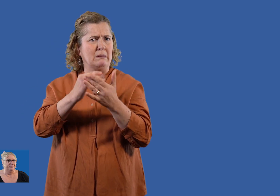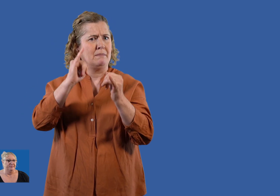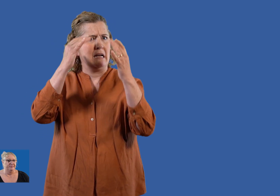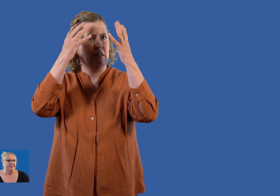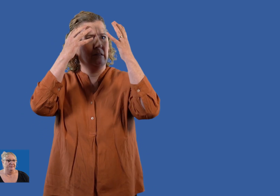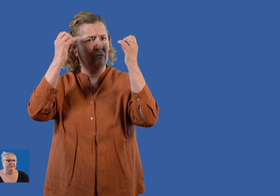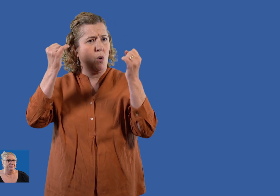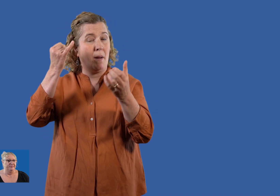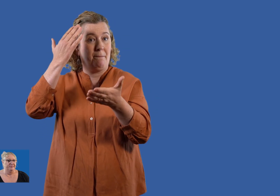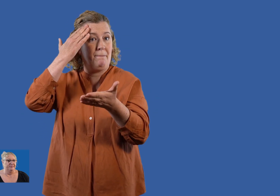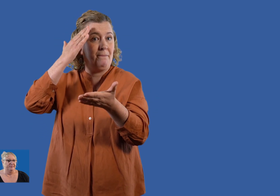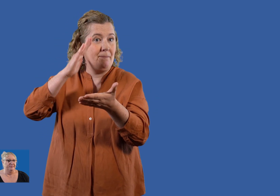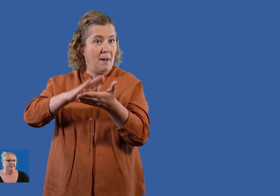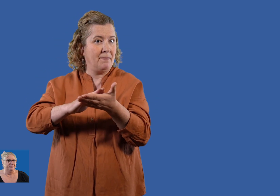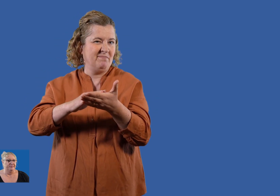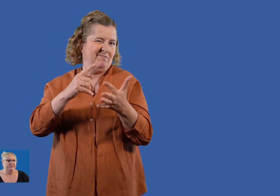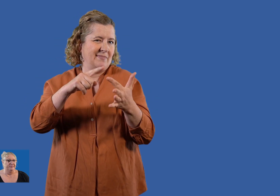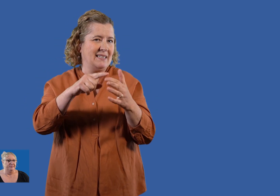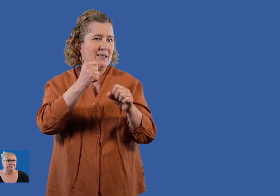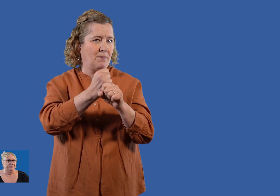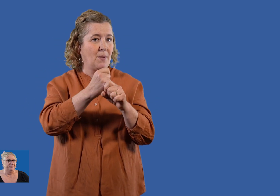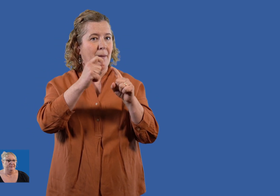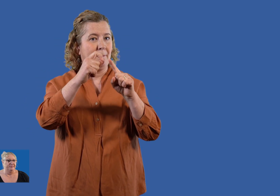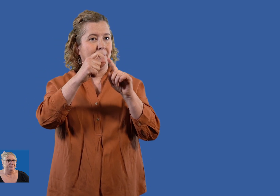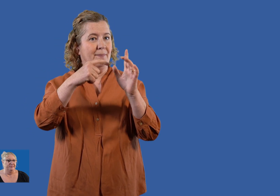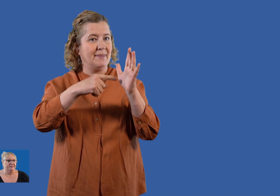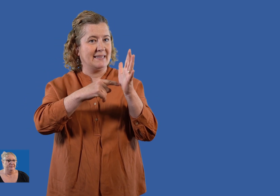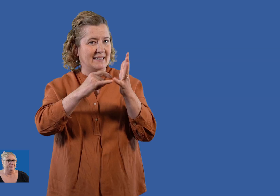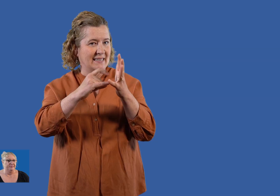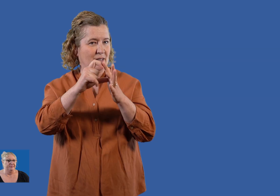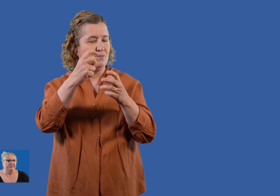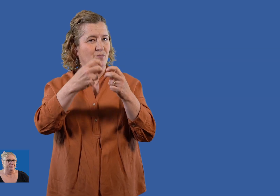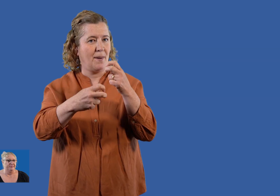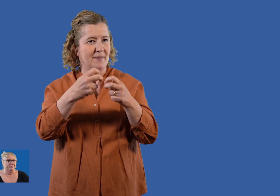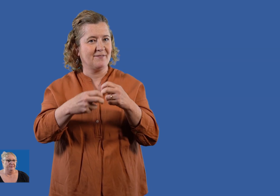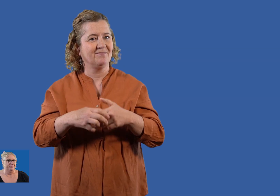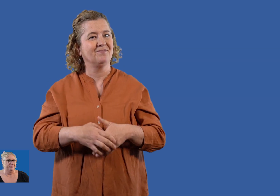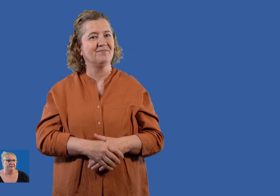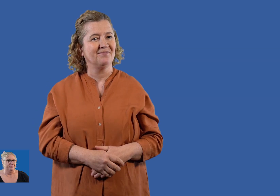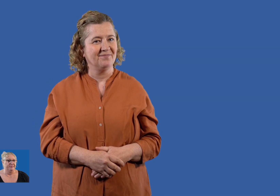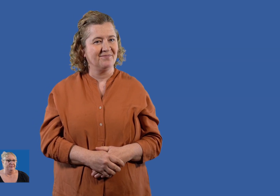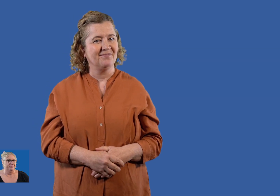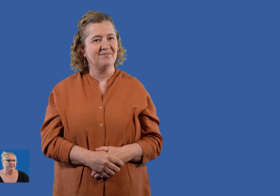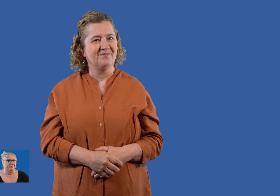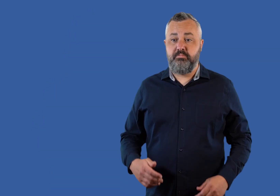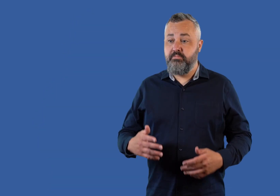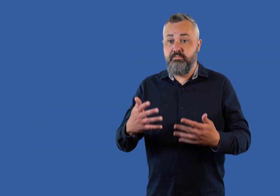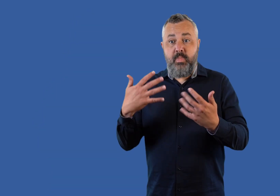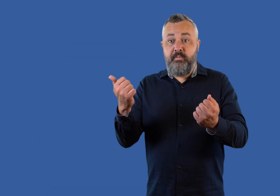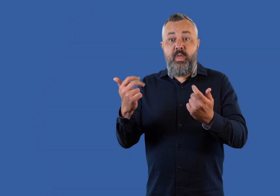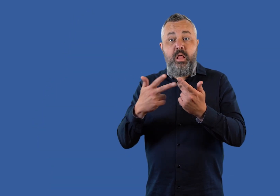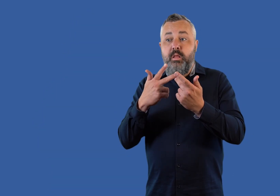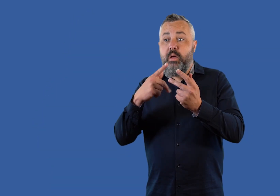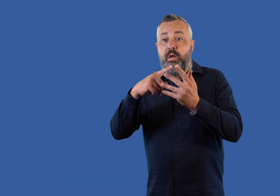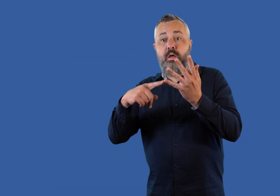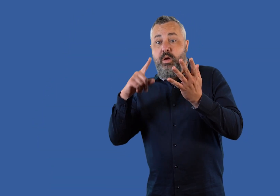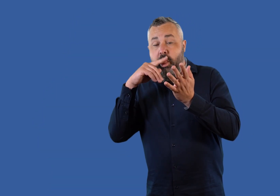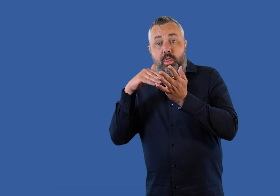distressing content and memories, like for example PTSD symptoms that comes from this. So, is there anything else that may